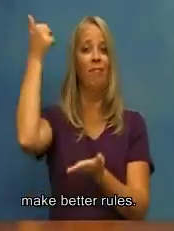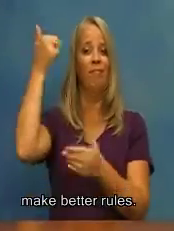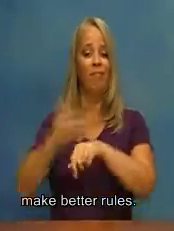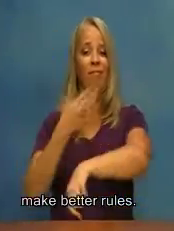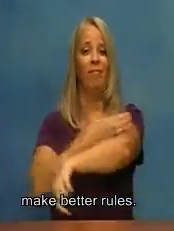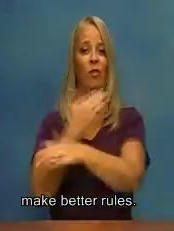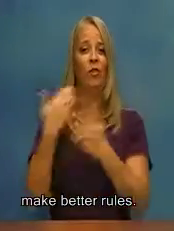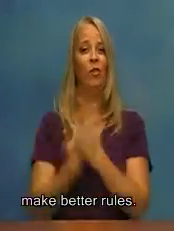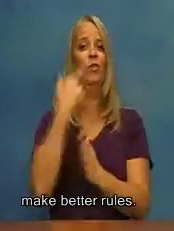Make better rules.